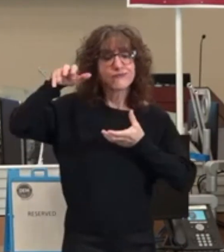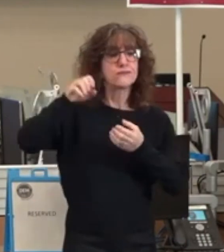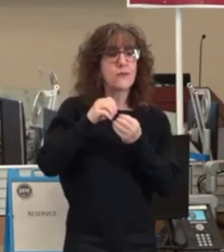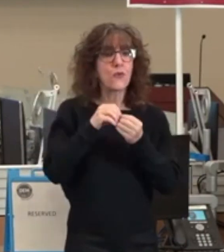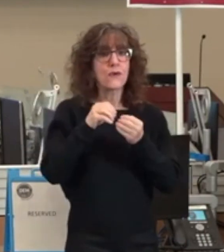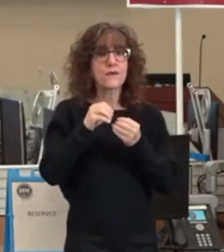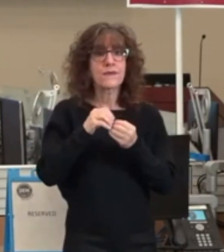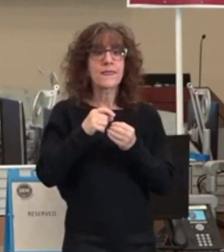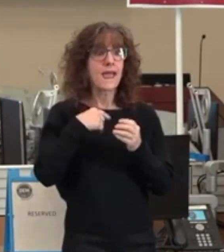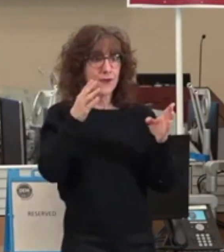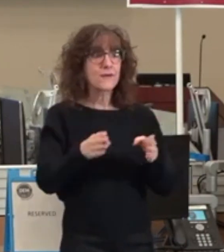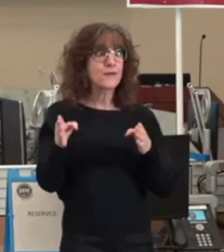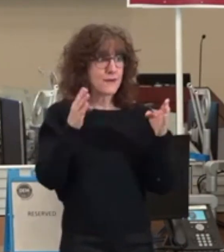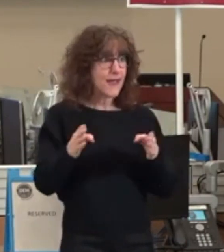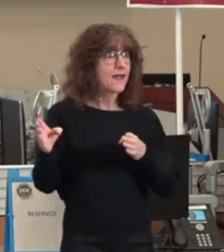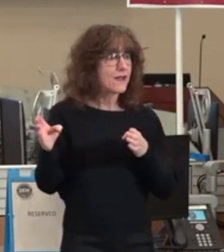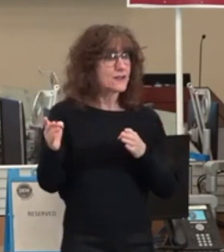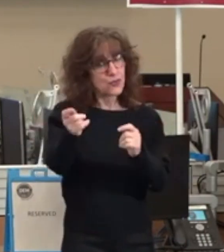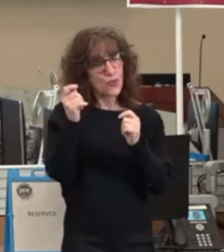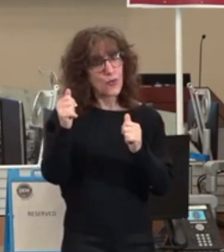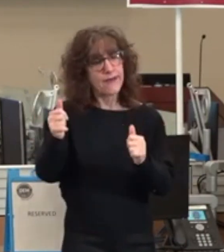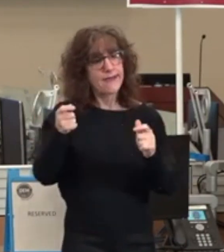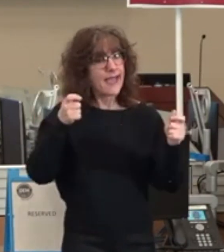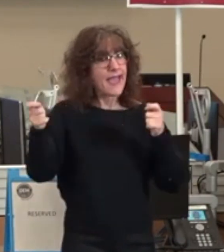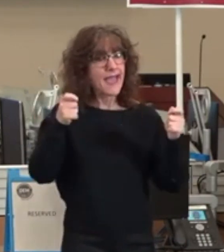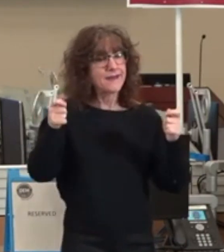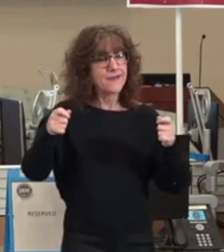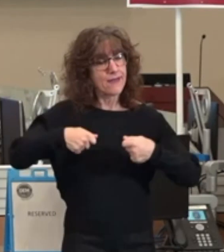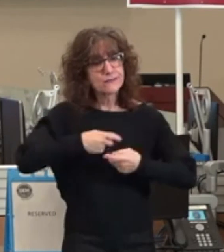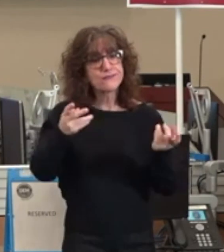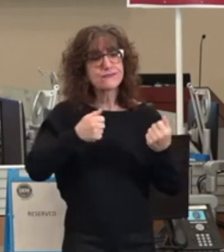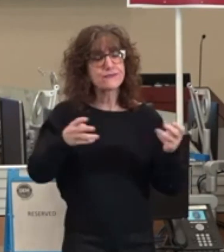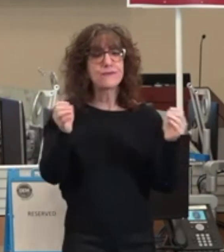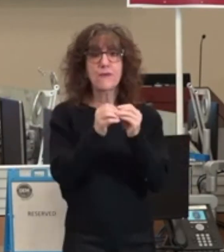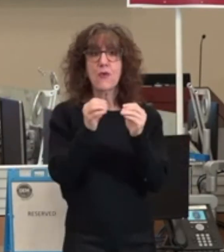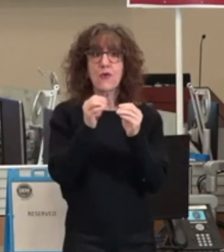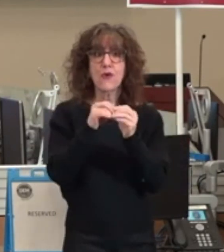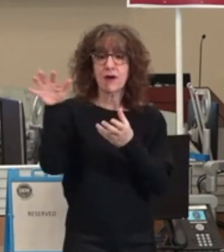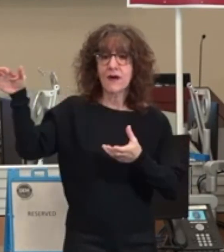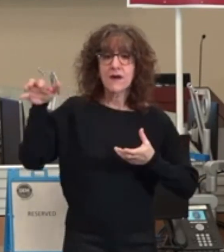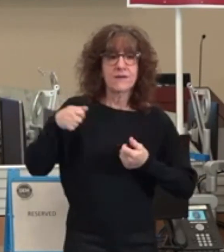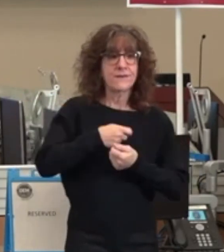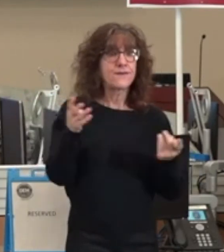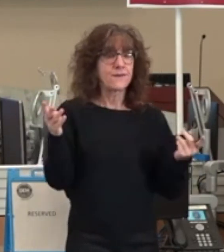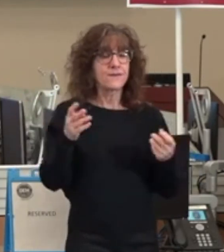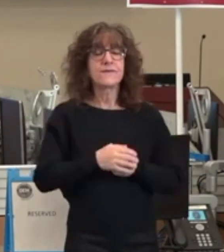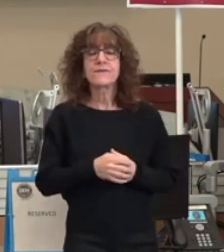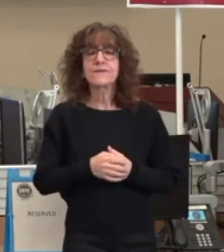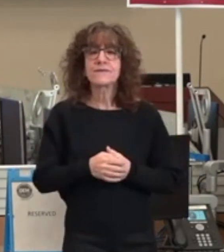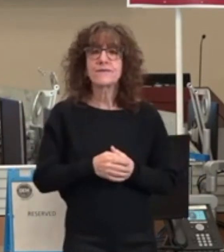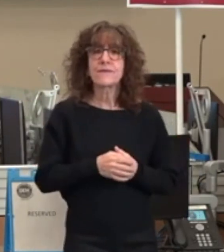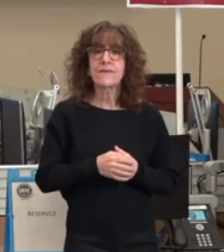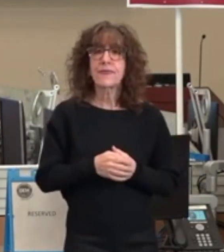I can tell you is that we are prepared to quickly handle and administer additional supply of vaccines when they are provided to